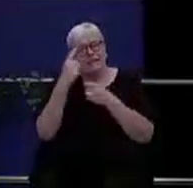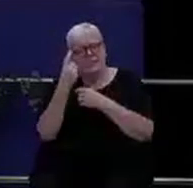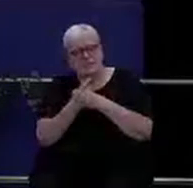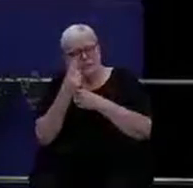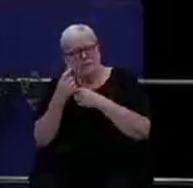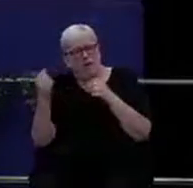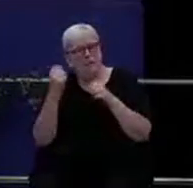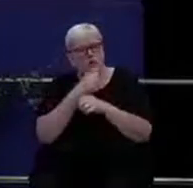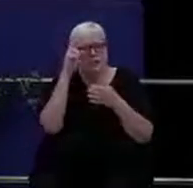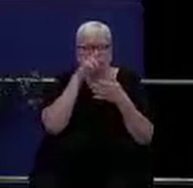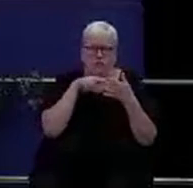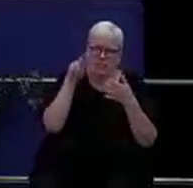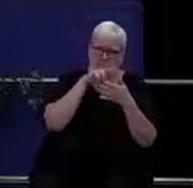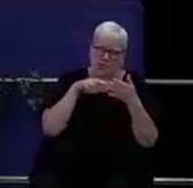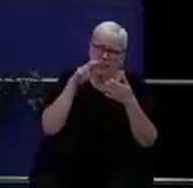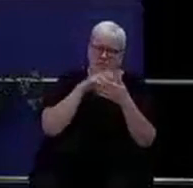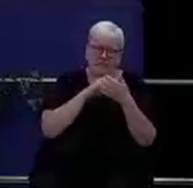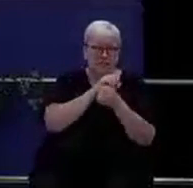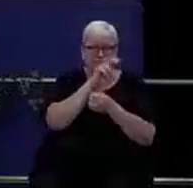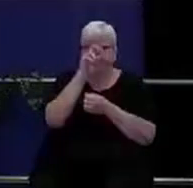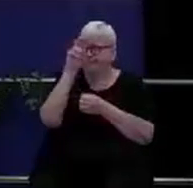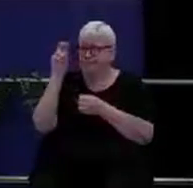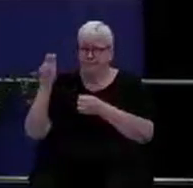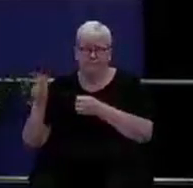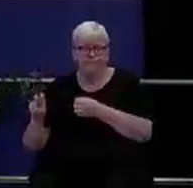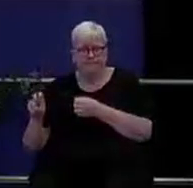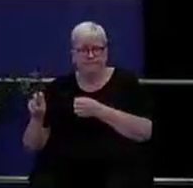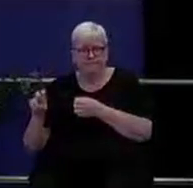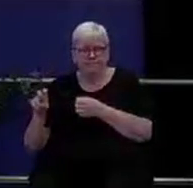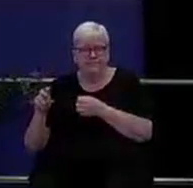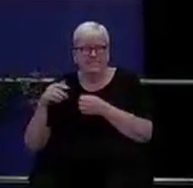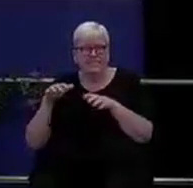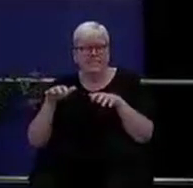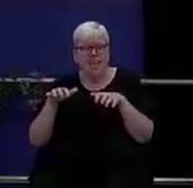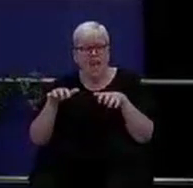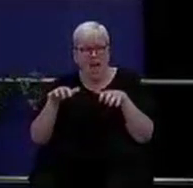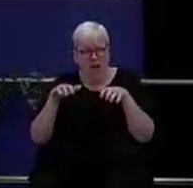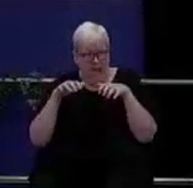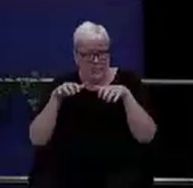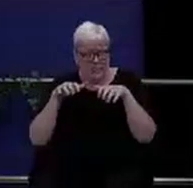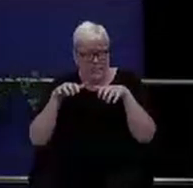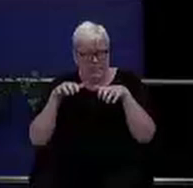doing readings around the country in an Icelandic tradition of kvöldvaka, which